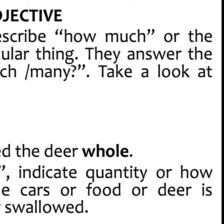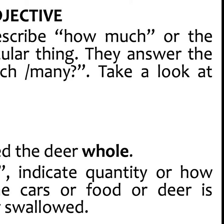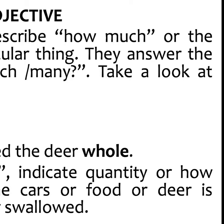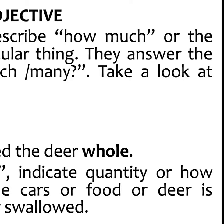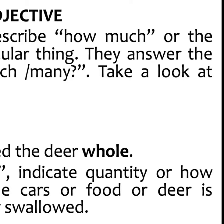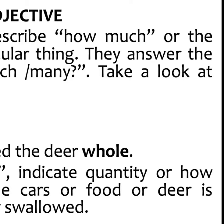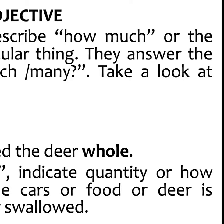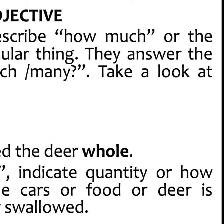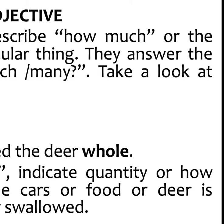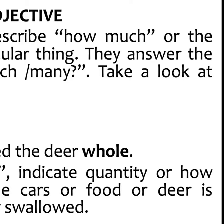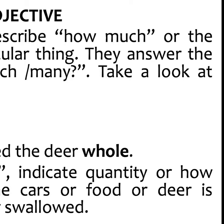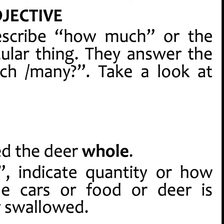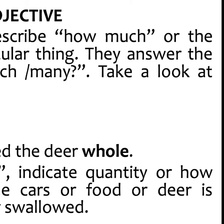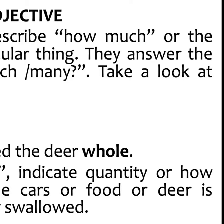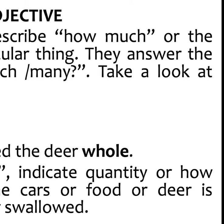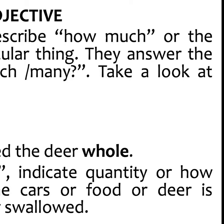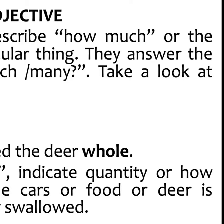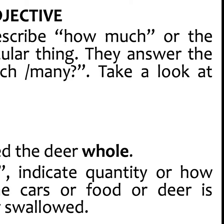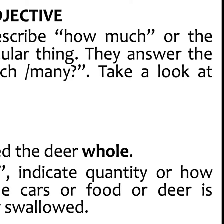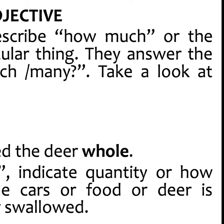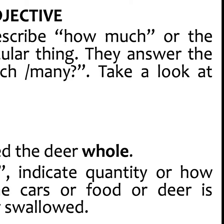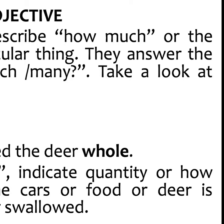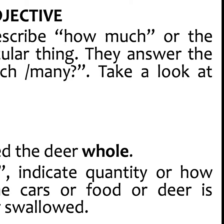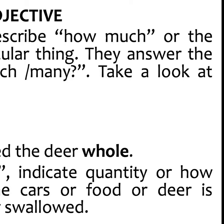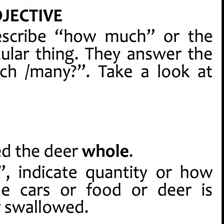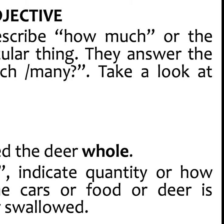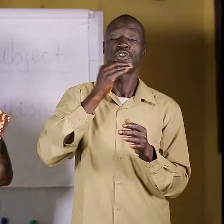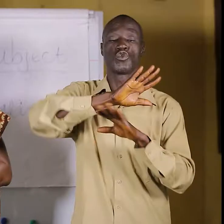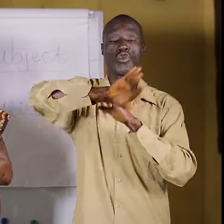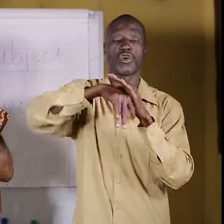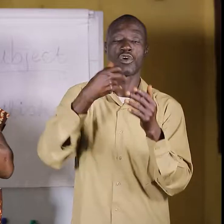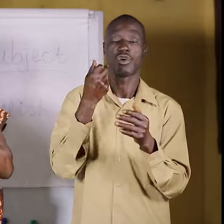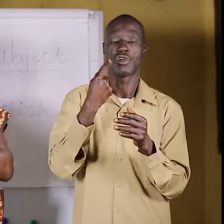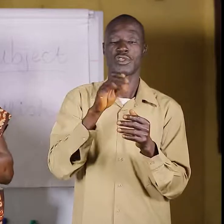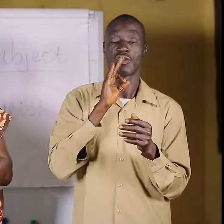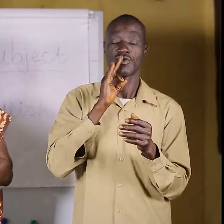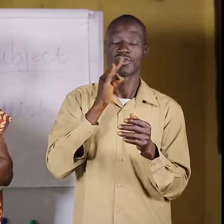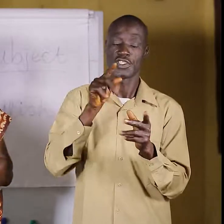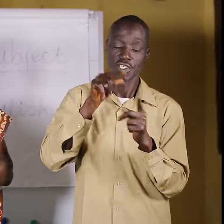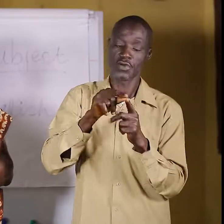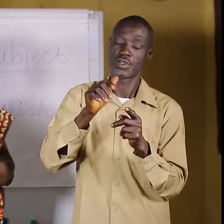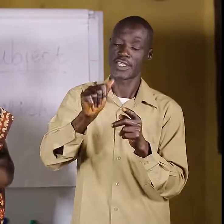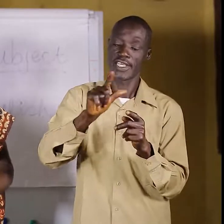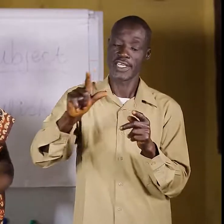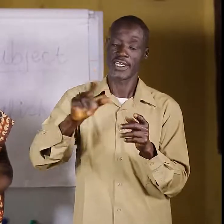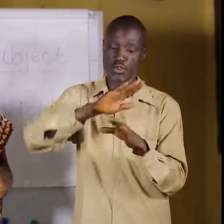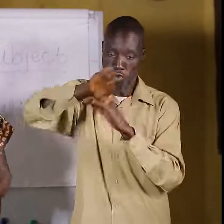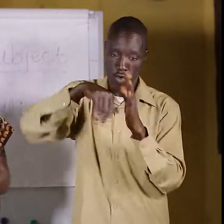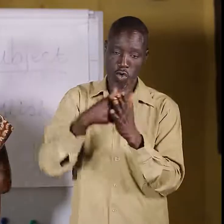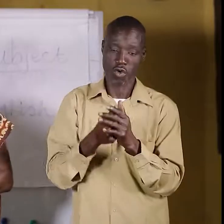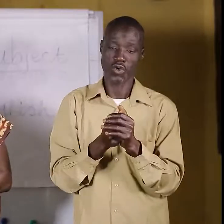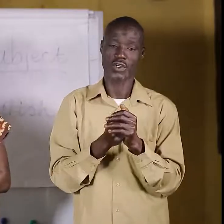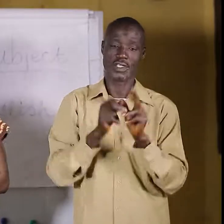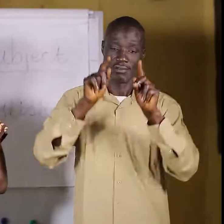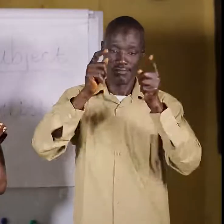He ate all the food. He ate all the food. The word all tells us the amount of food the person